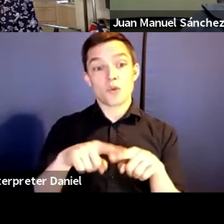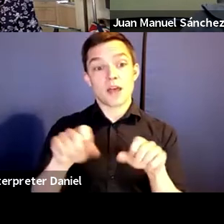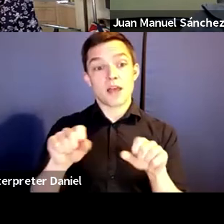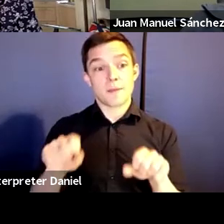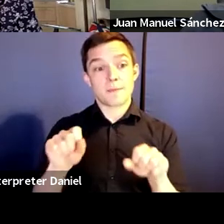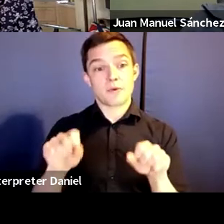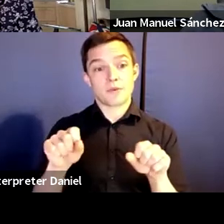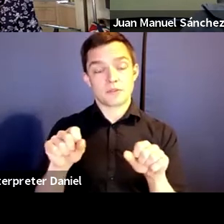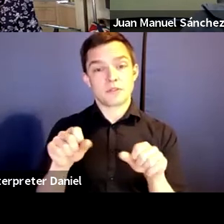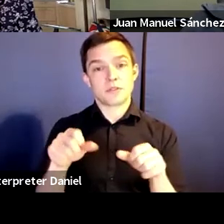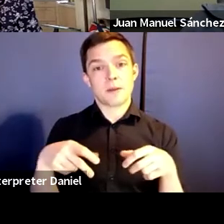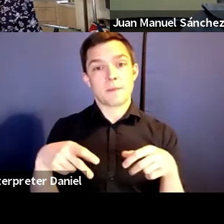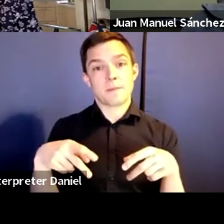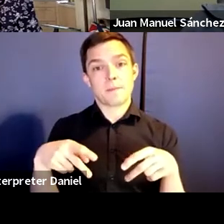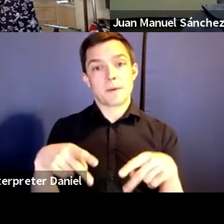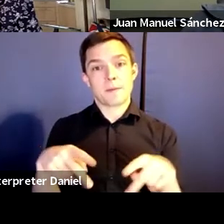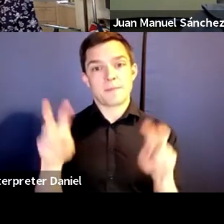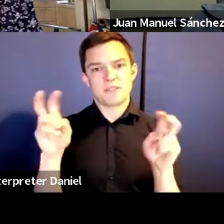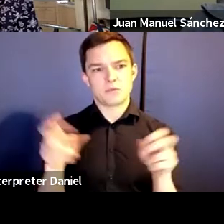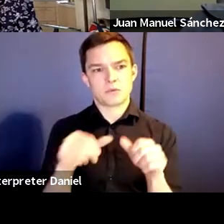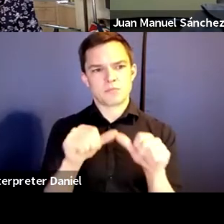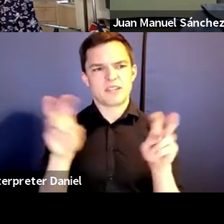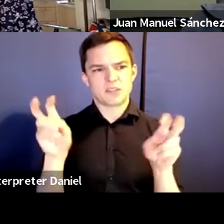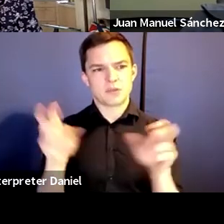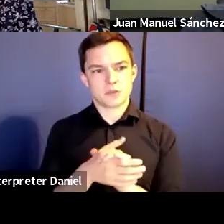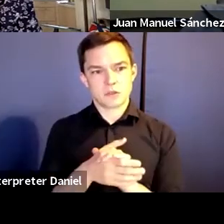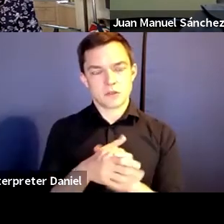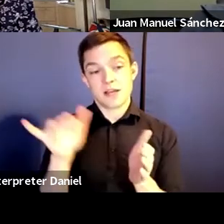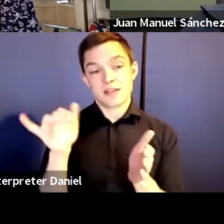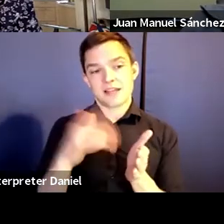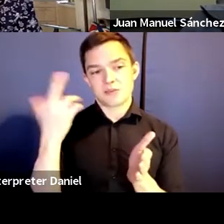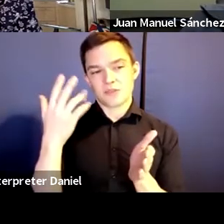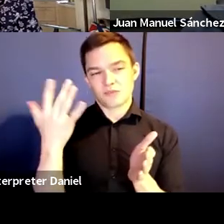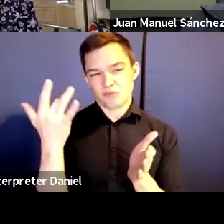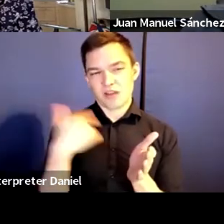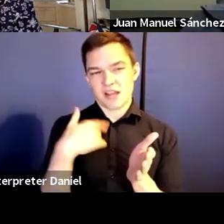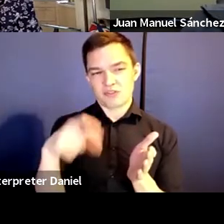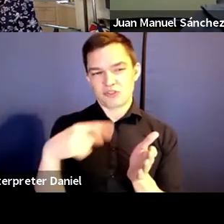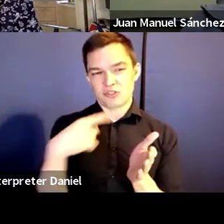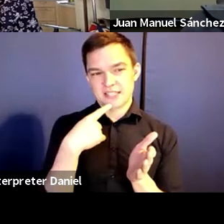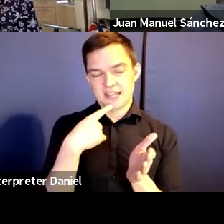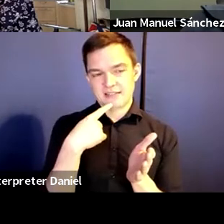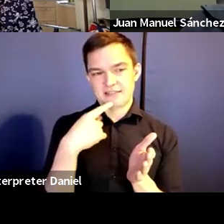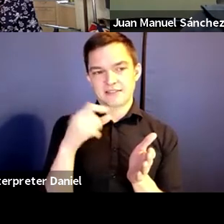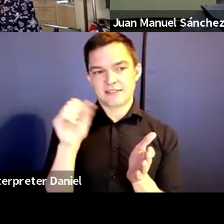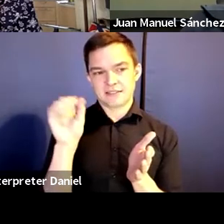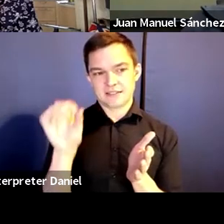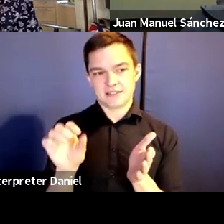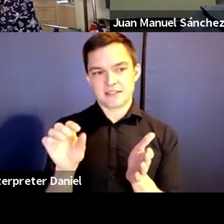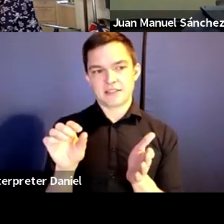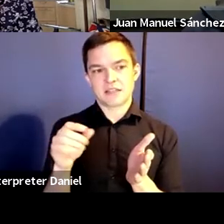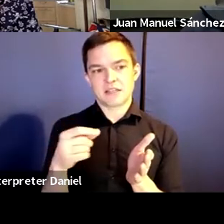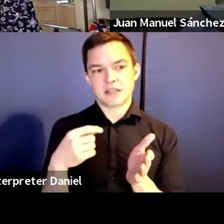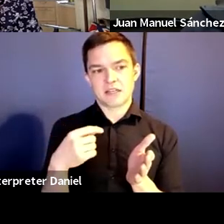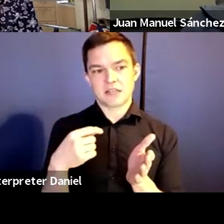promising. So this is also why I should say this, because this is I think in